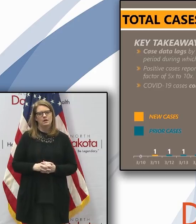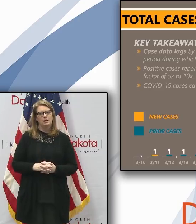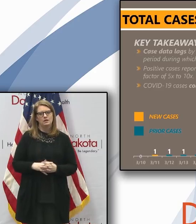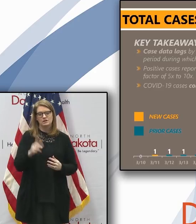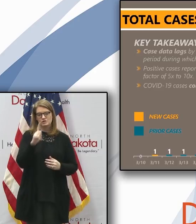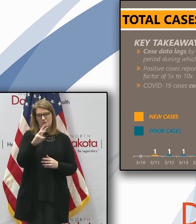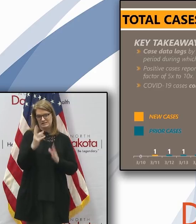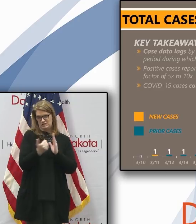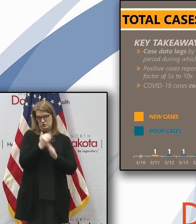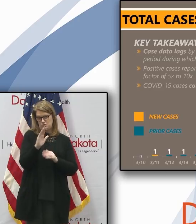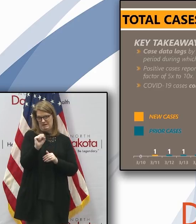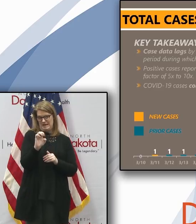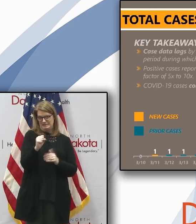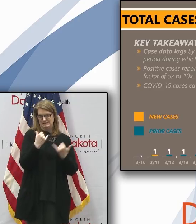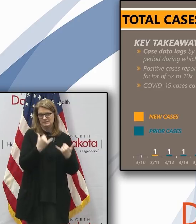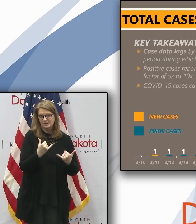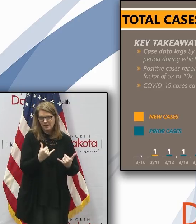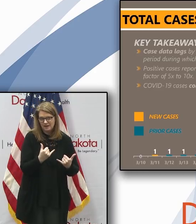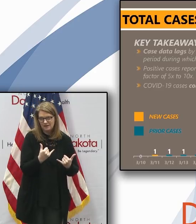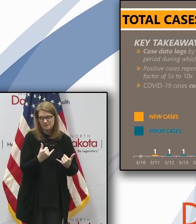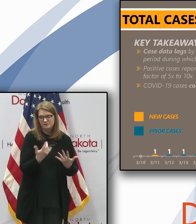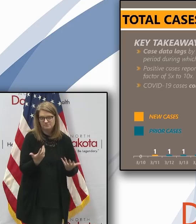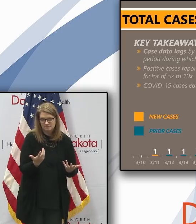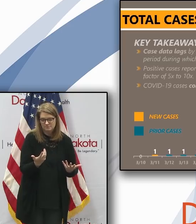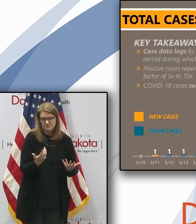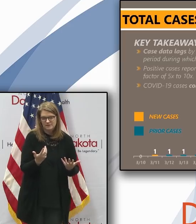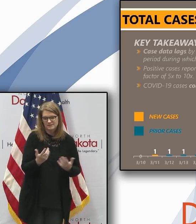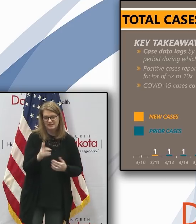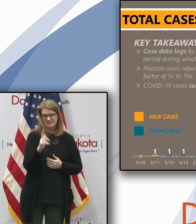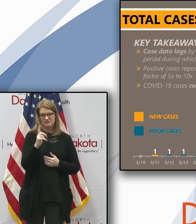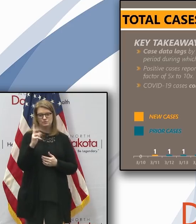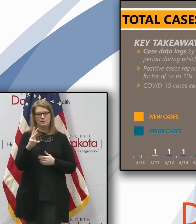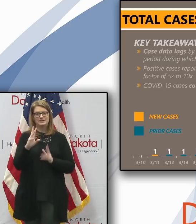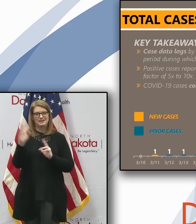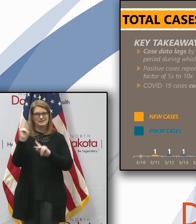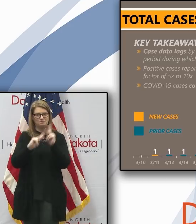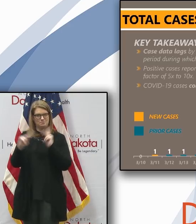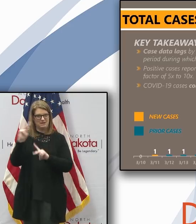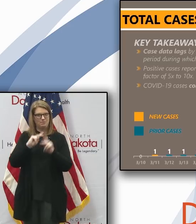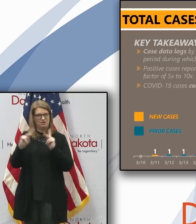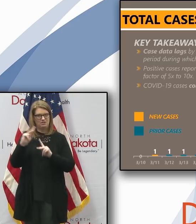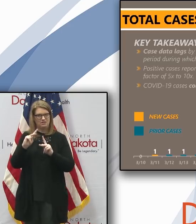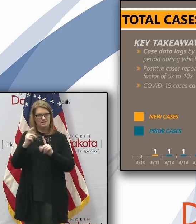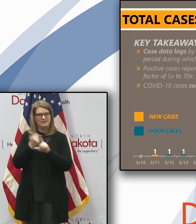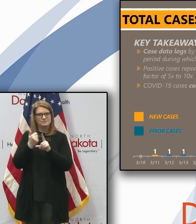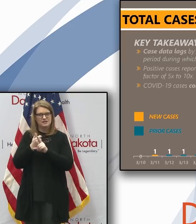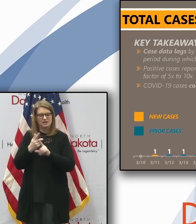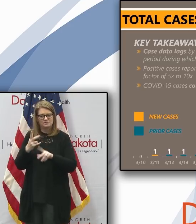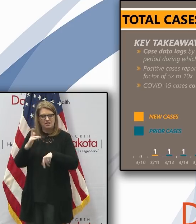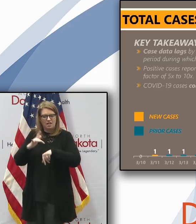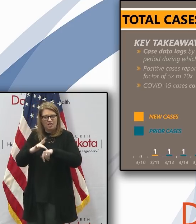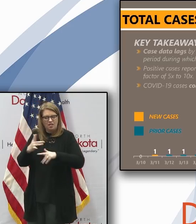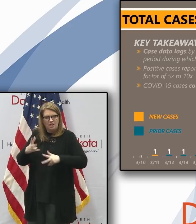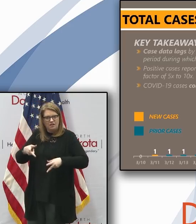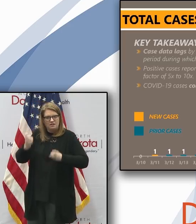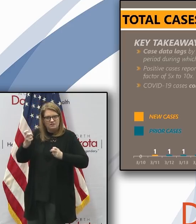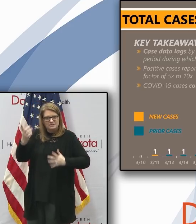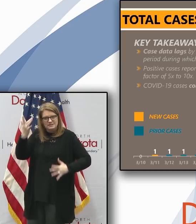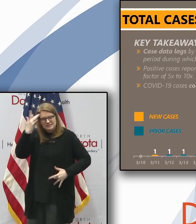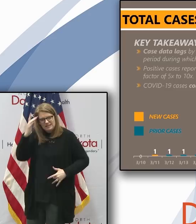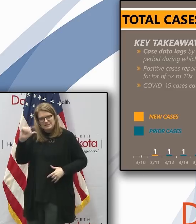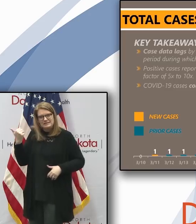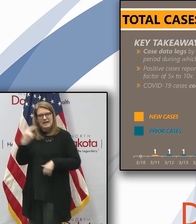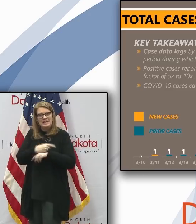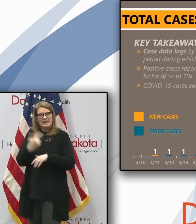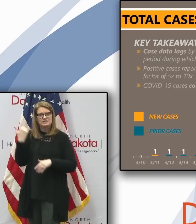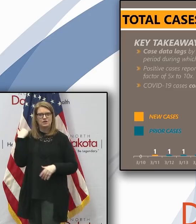26 new cases today, that's like saying that 26 people contracted this 10 days ago, and 10 days ago we were sitting in this room looking